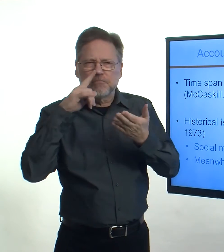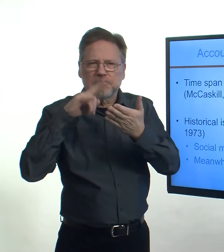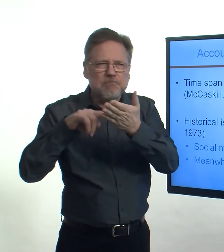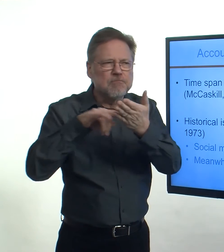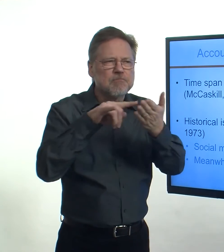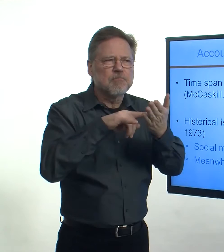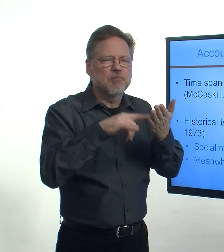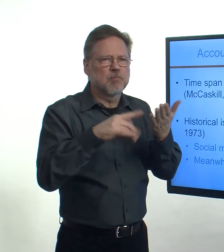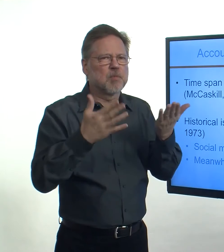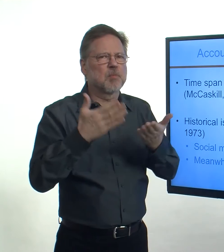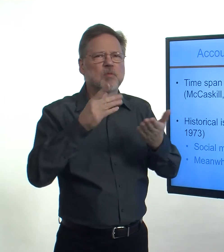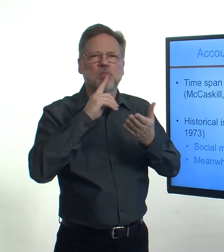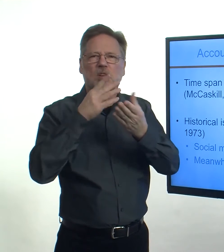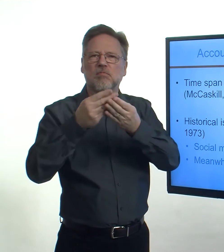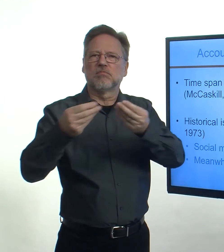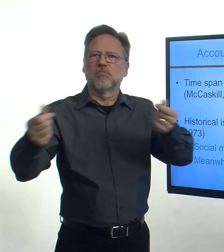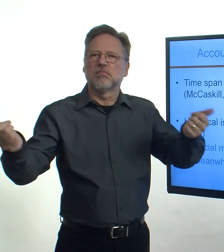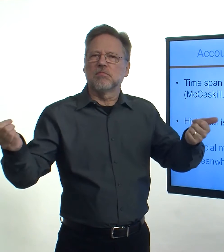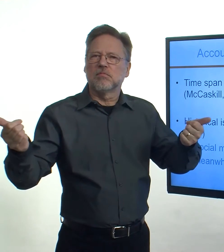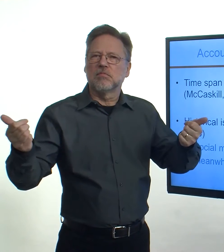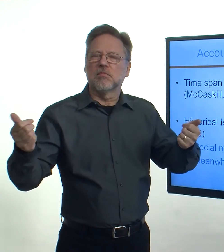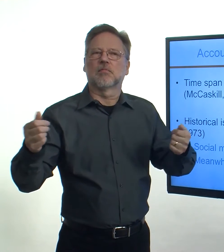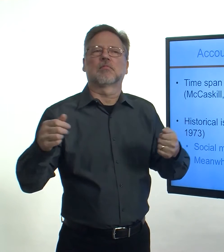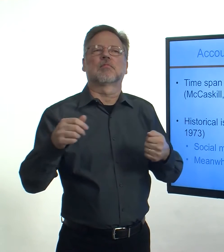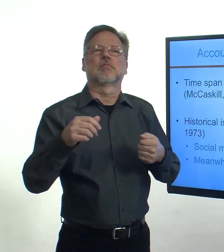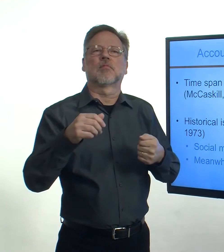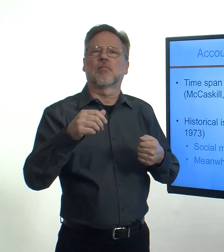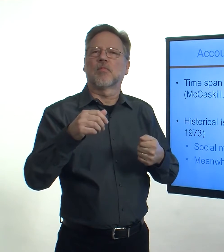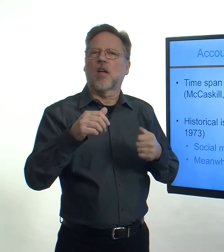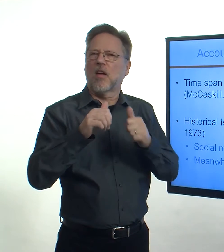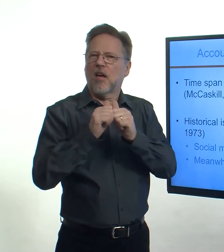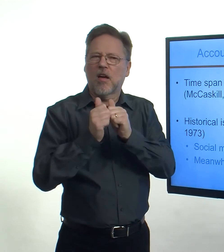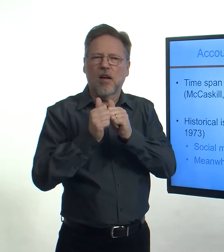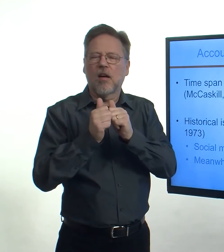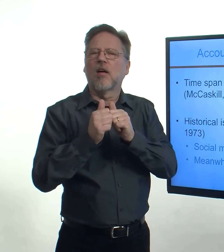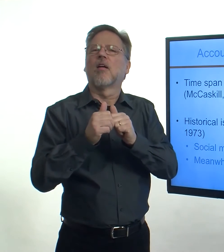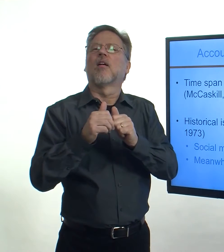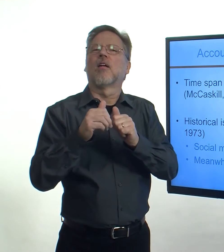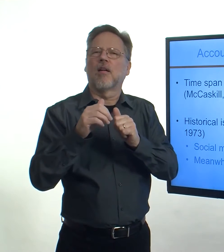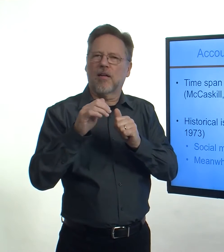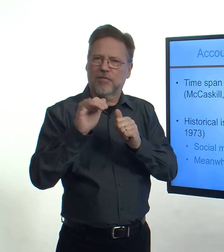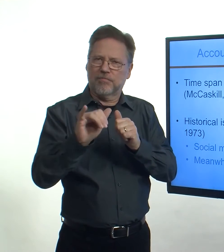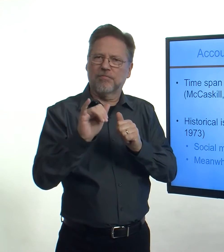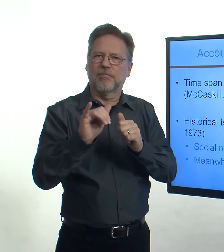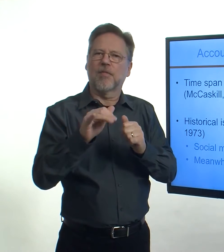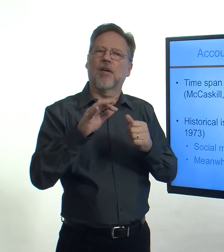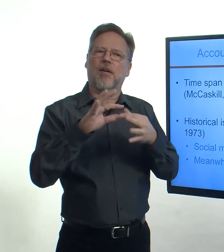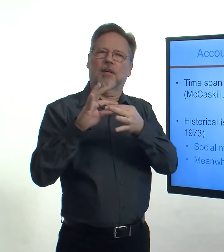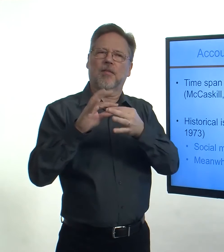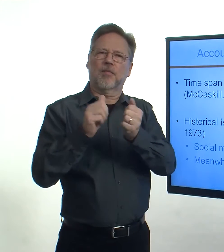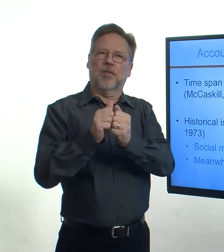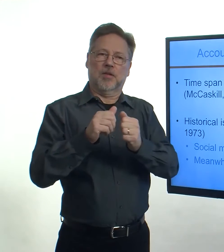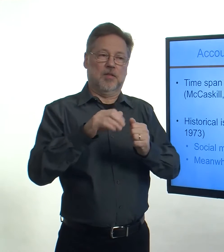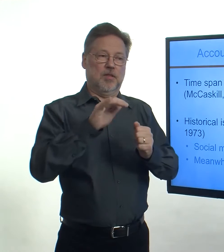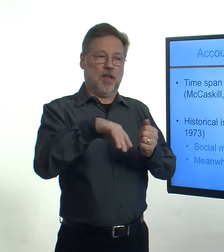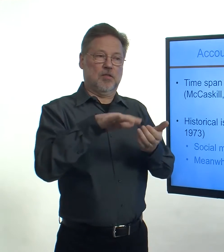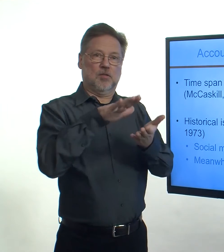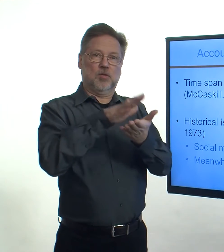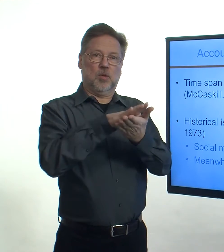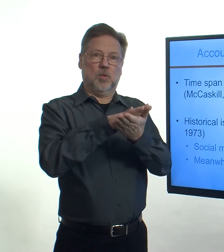is currently under discussion. Investigation shows that its use may be on the decline. This is primarily because these schools no